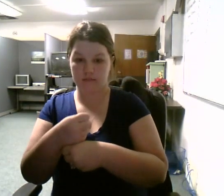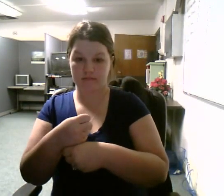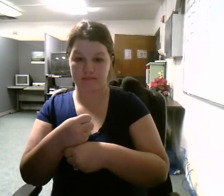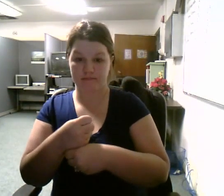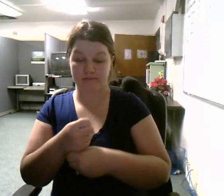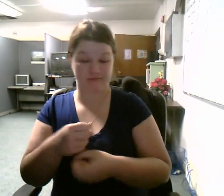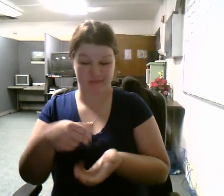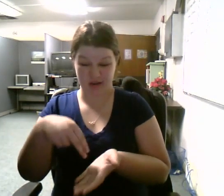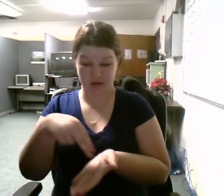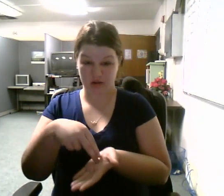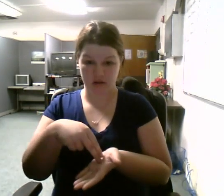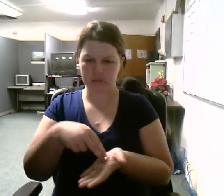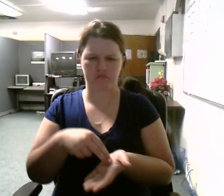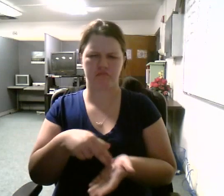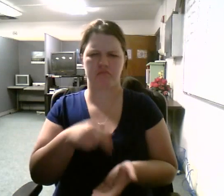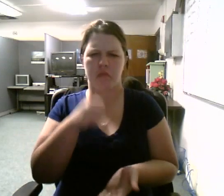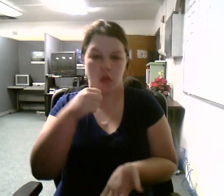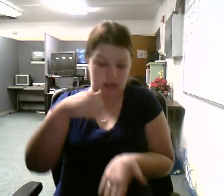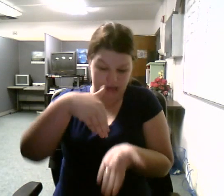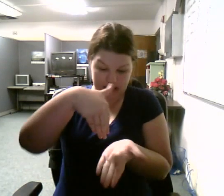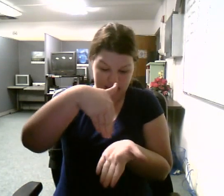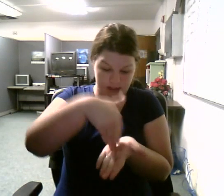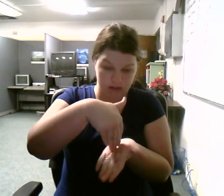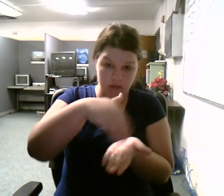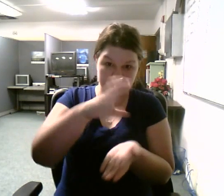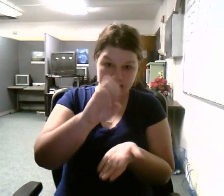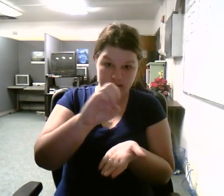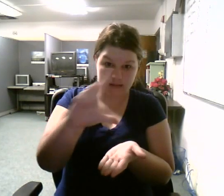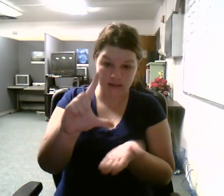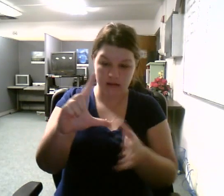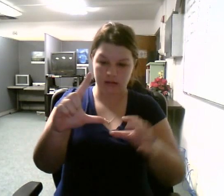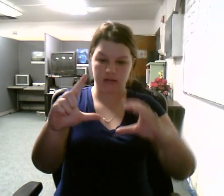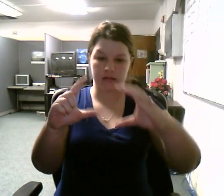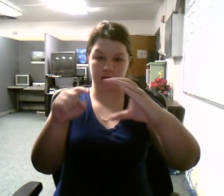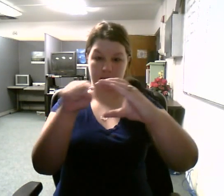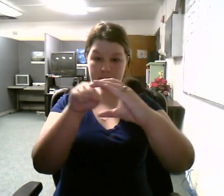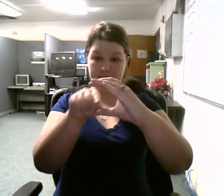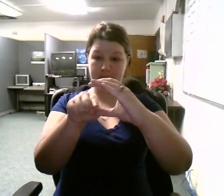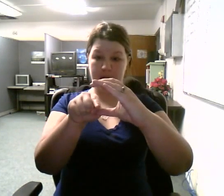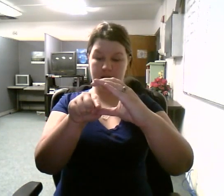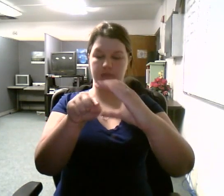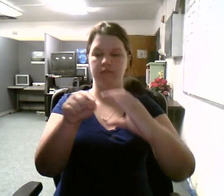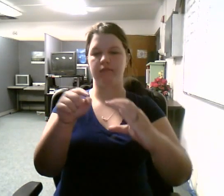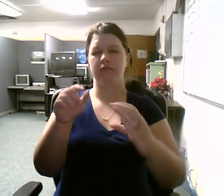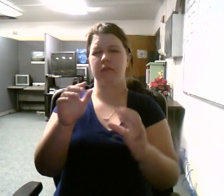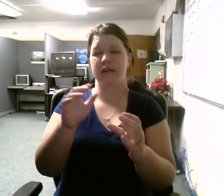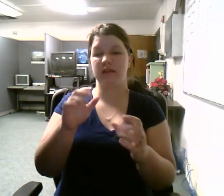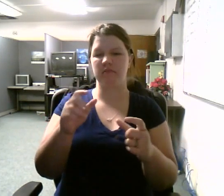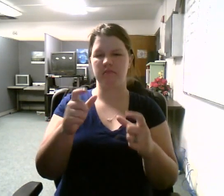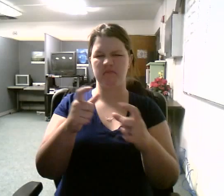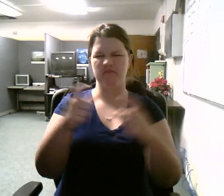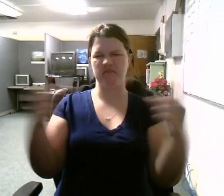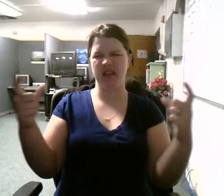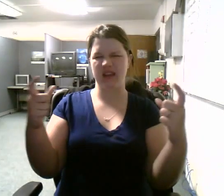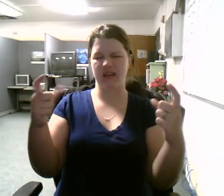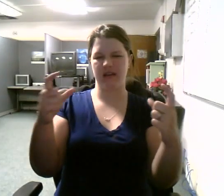always in the center of the cell. It will be a big dark spot somewhere in the middle of all the